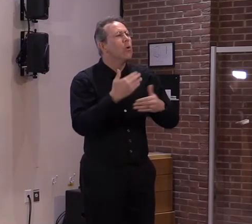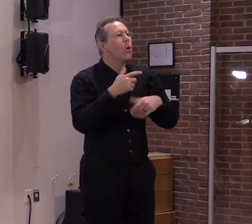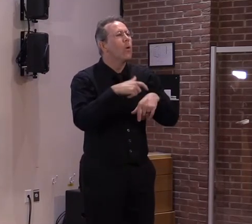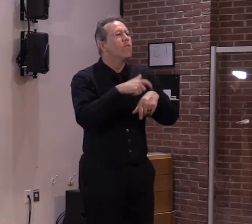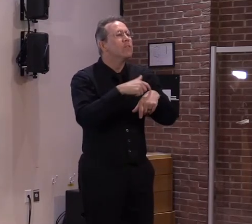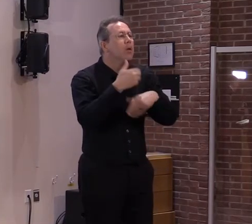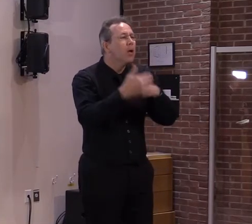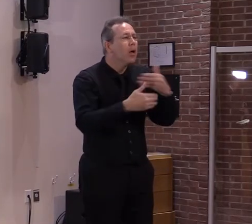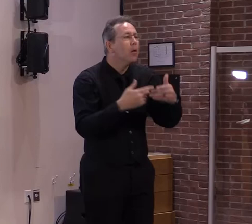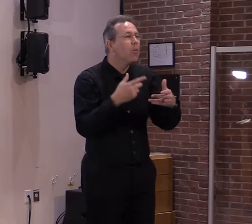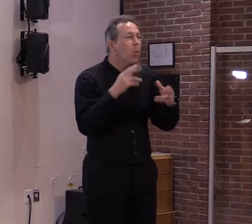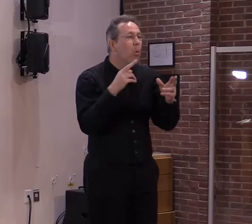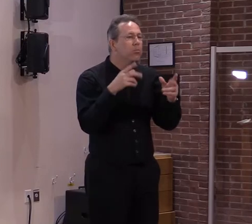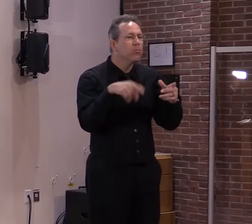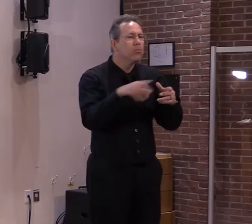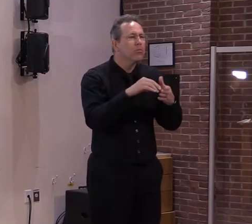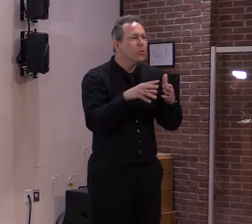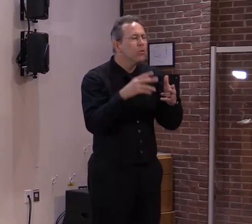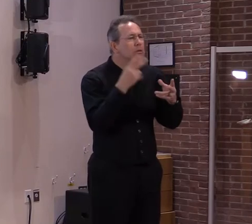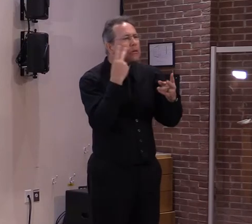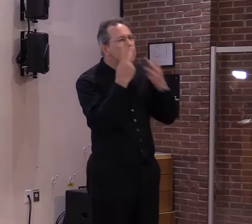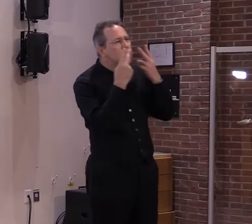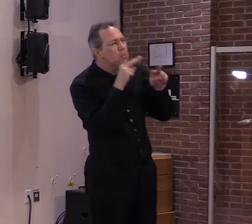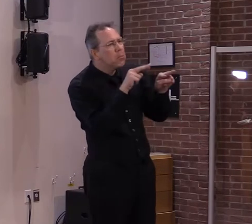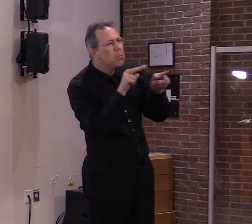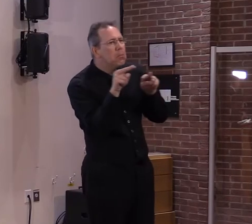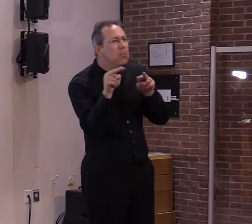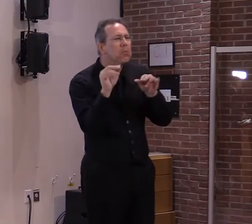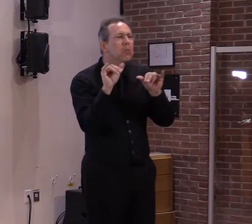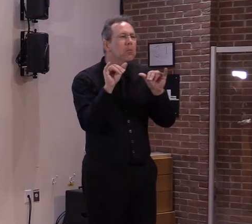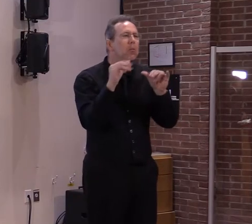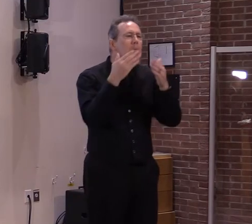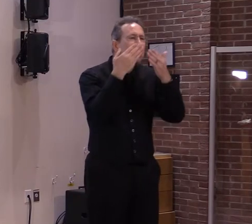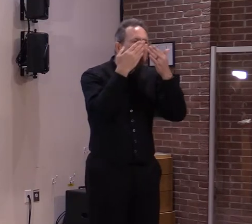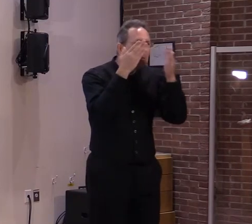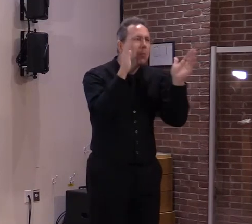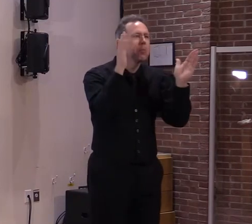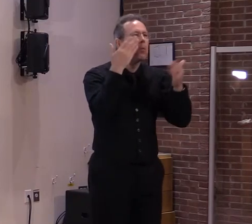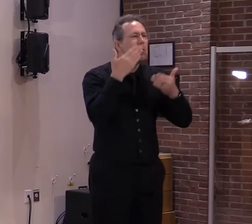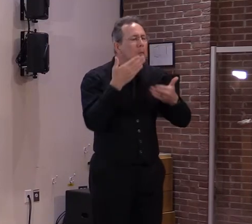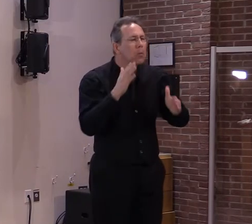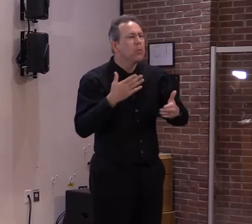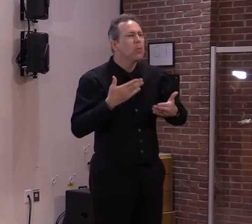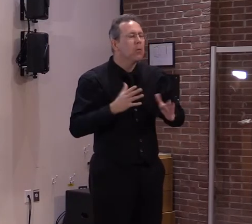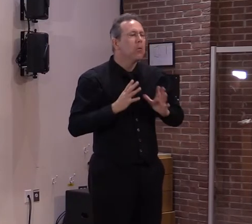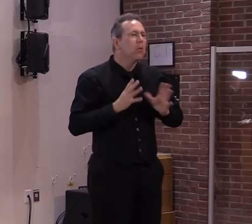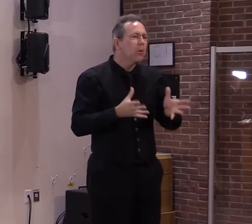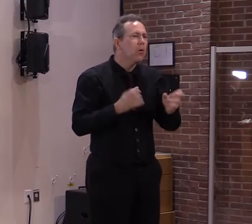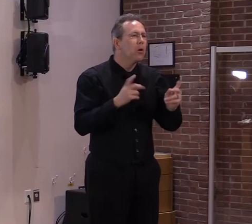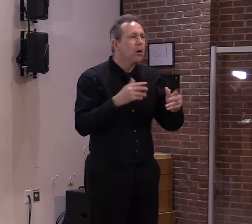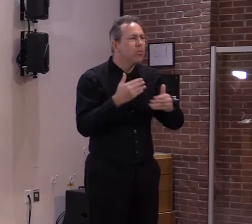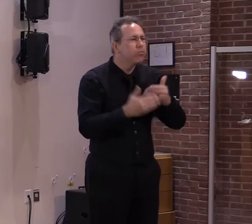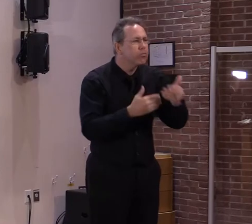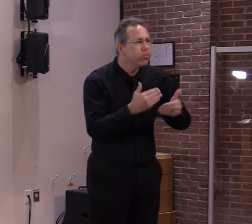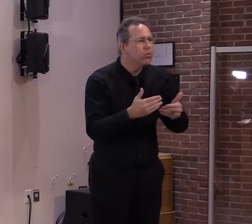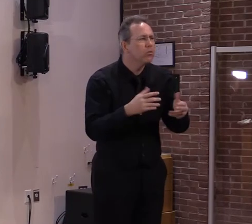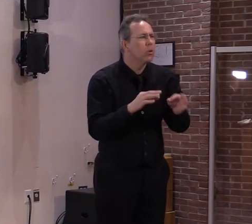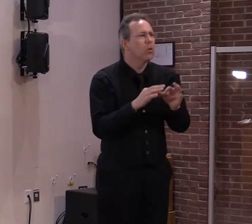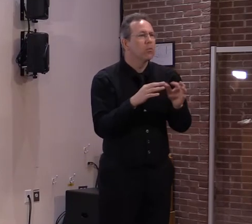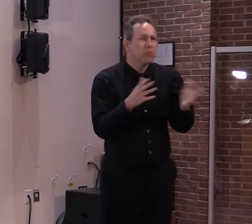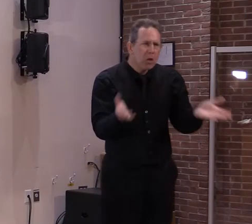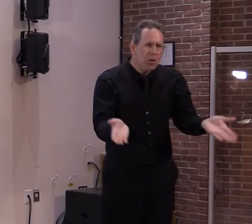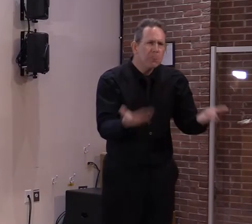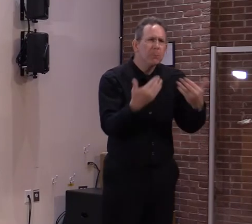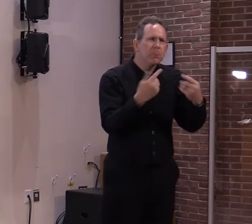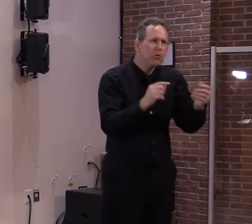population. I would advocate that those 16 and older sign up as soon as they can, April 19th,